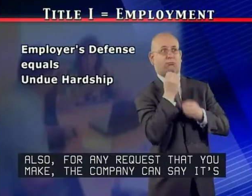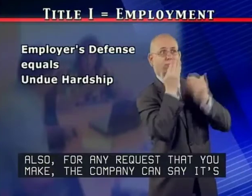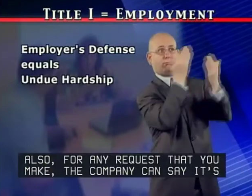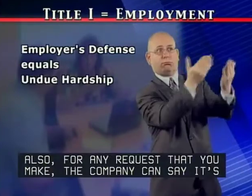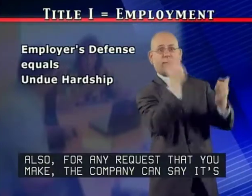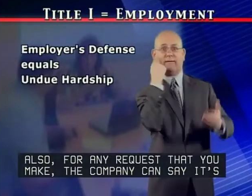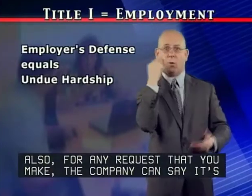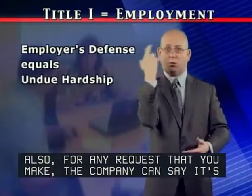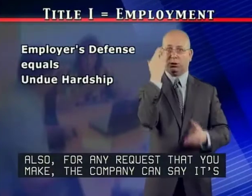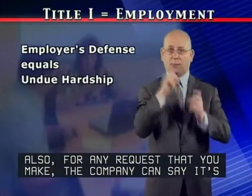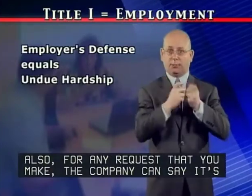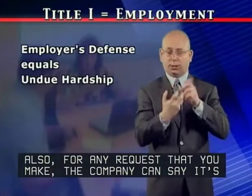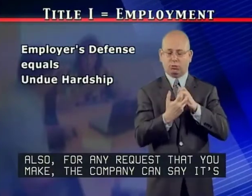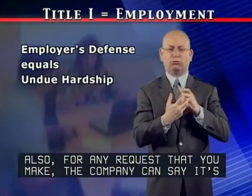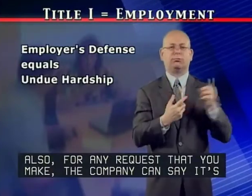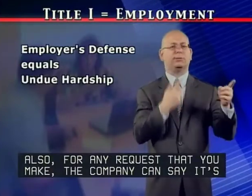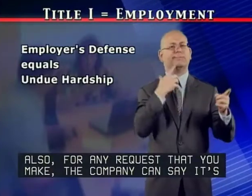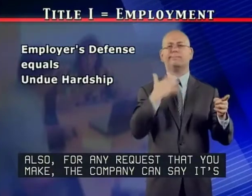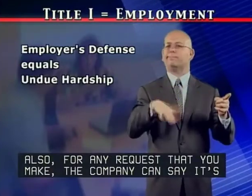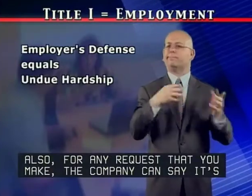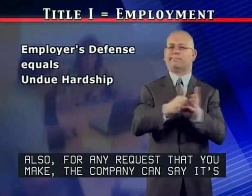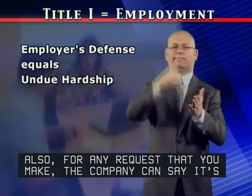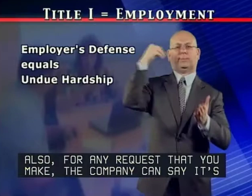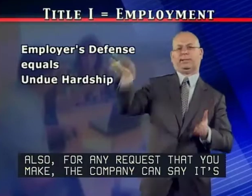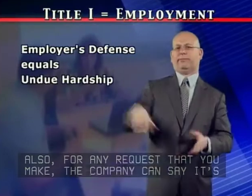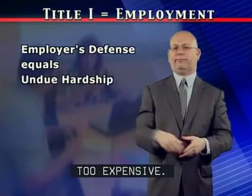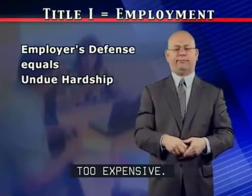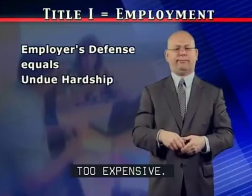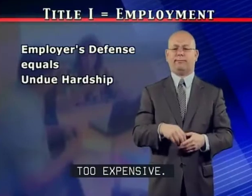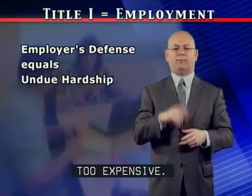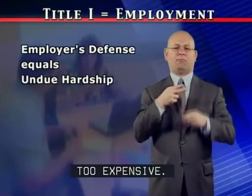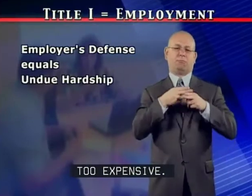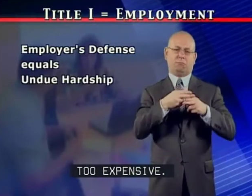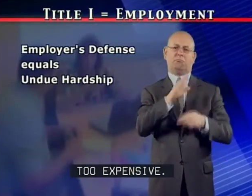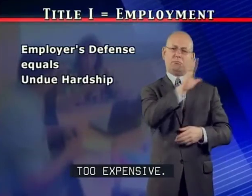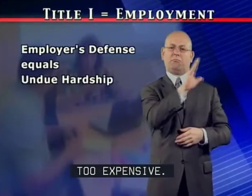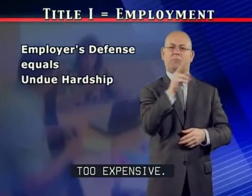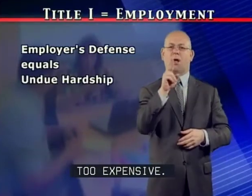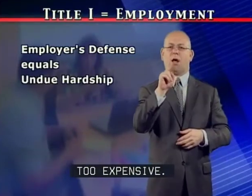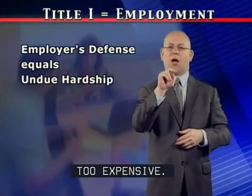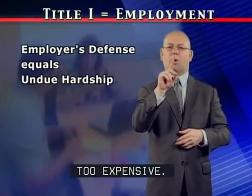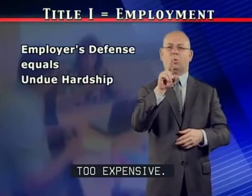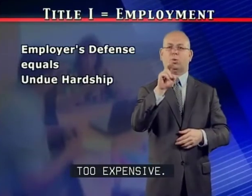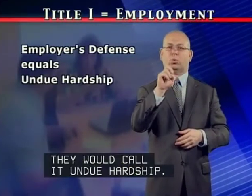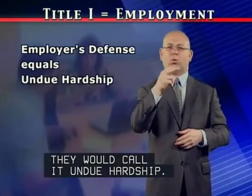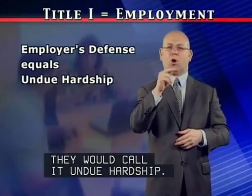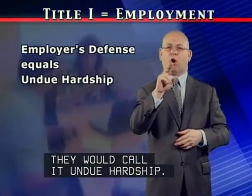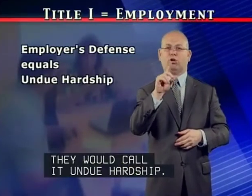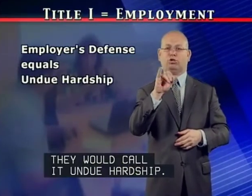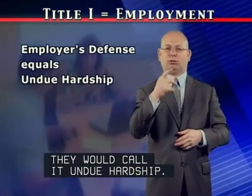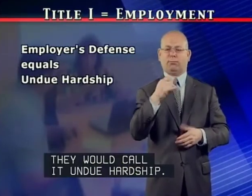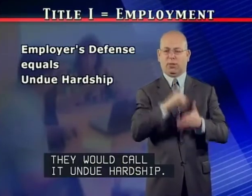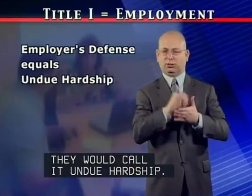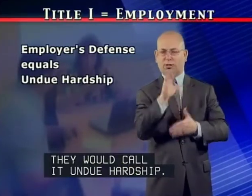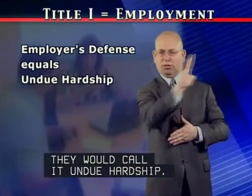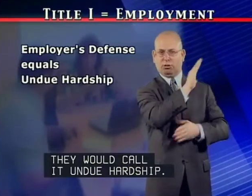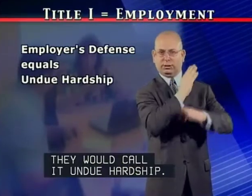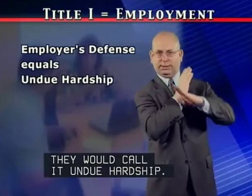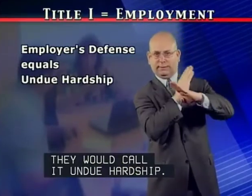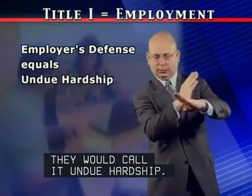Also, for any request that you make, the company can say it's too expensive. They would call it undue